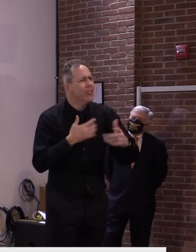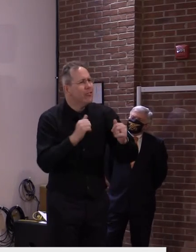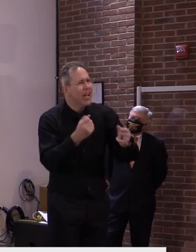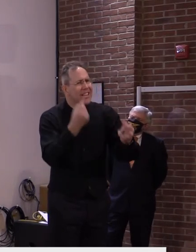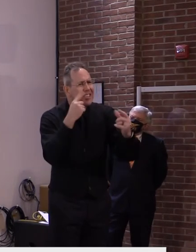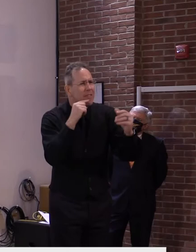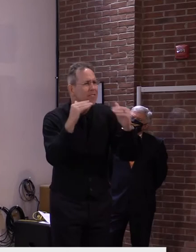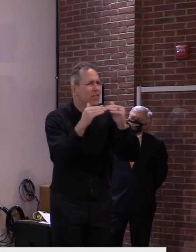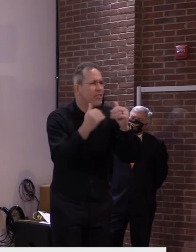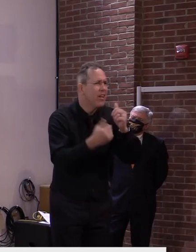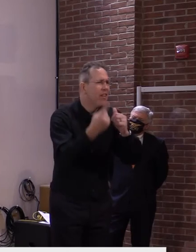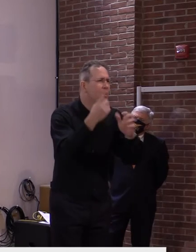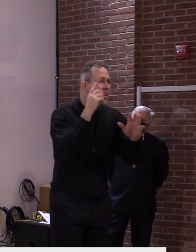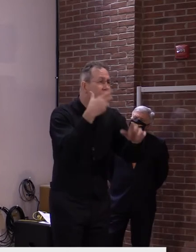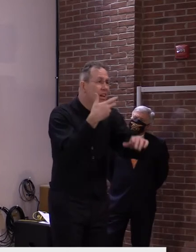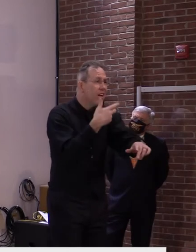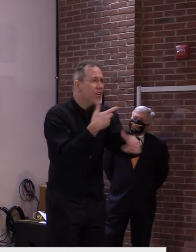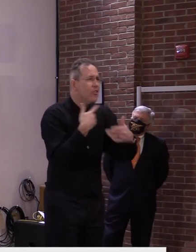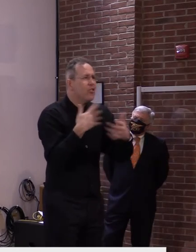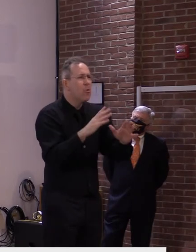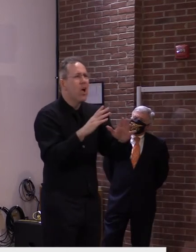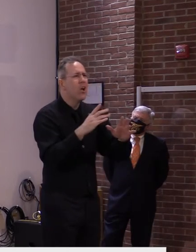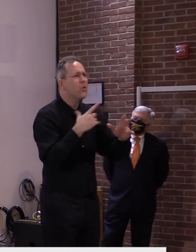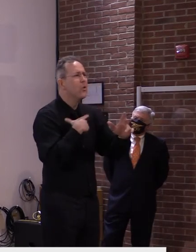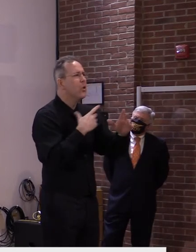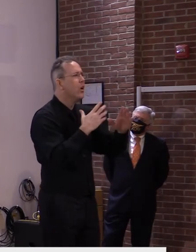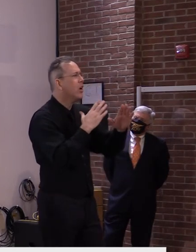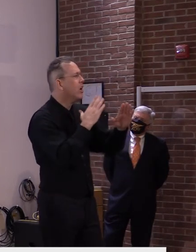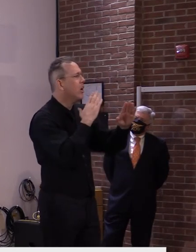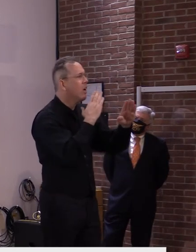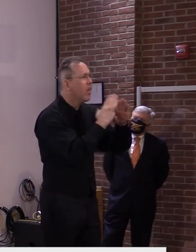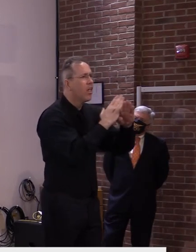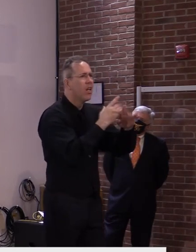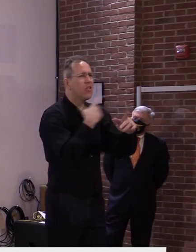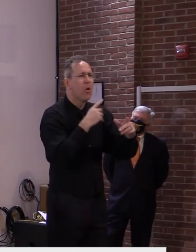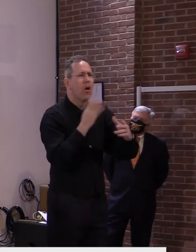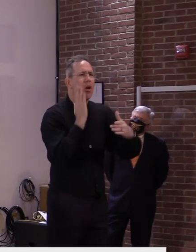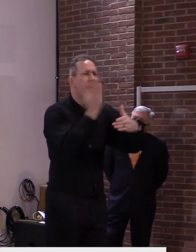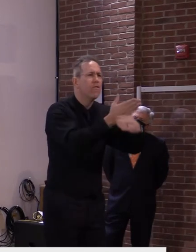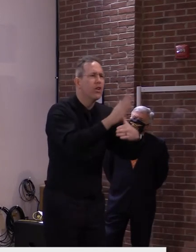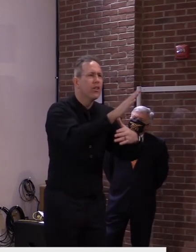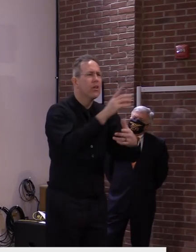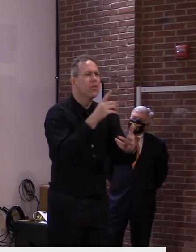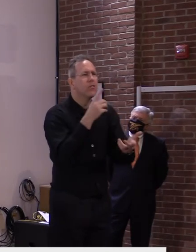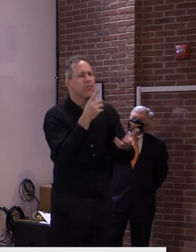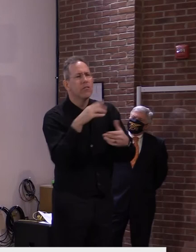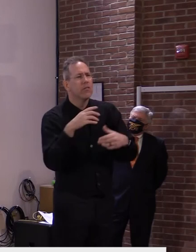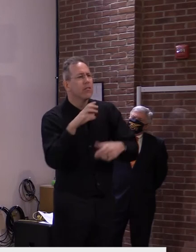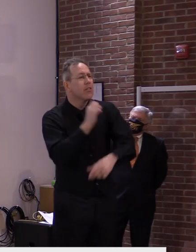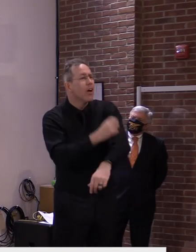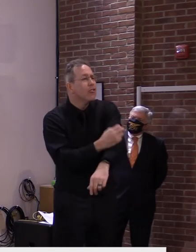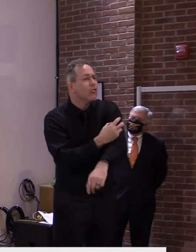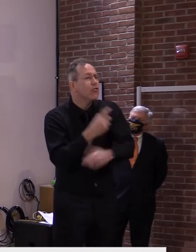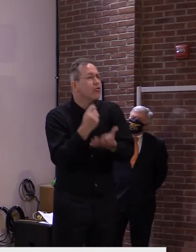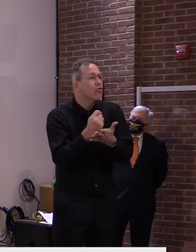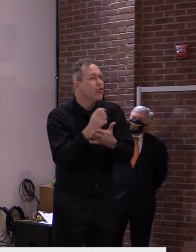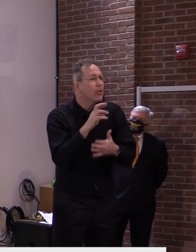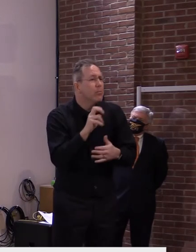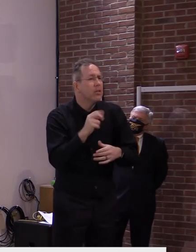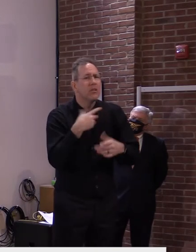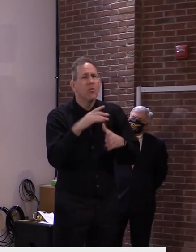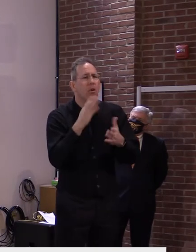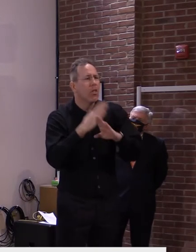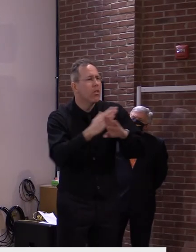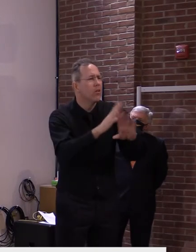therapy. If the vaccine can't be received as quickly as that individual would like it to, it doesn't mean that